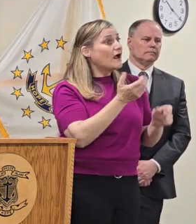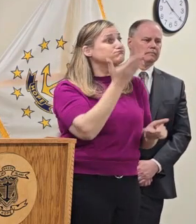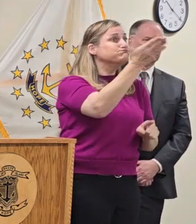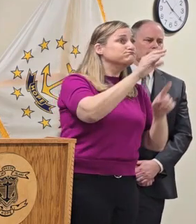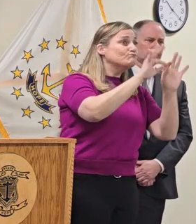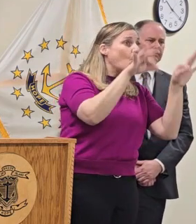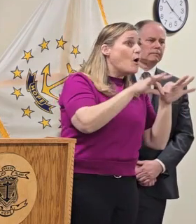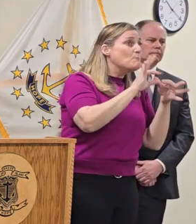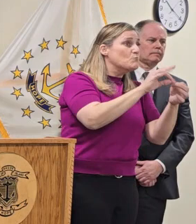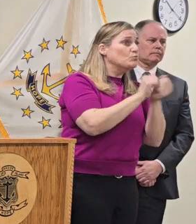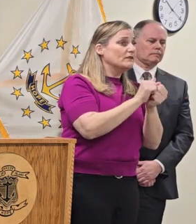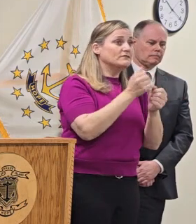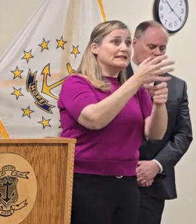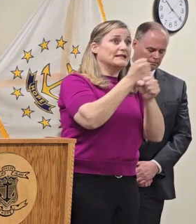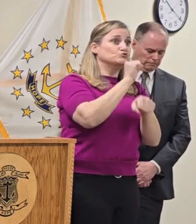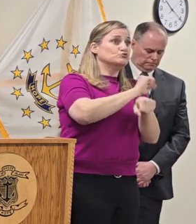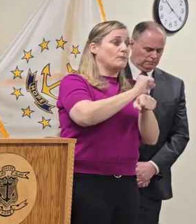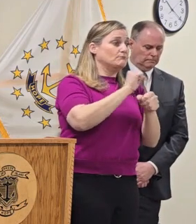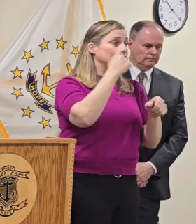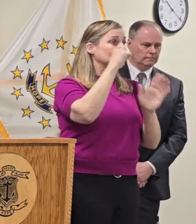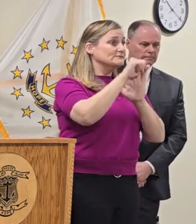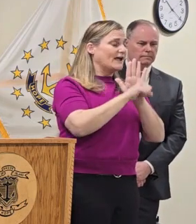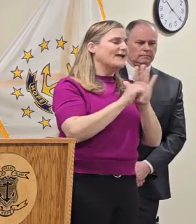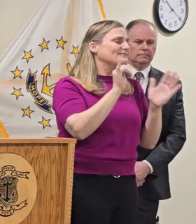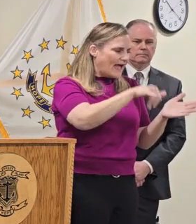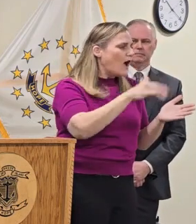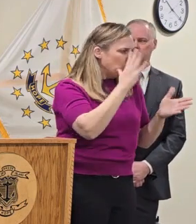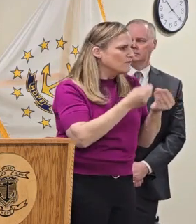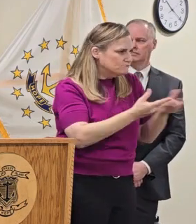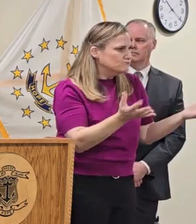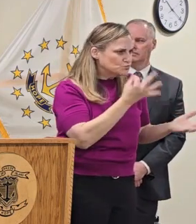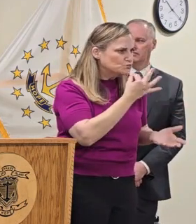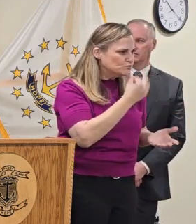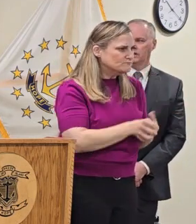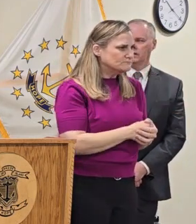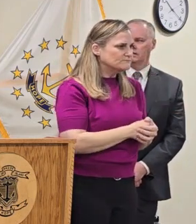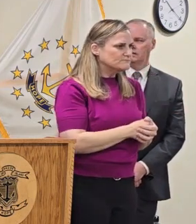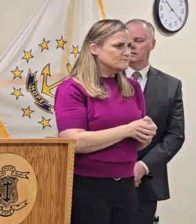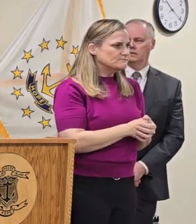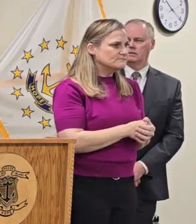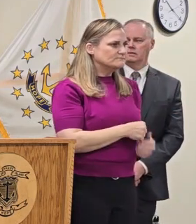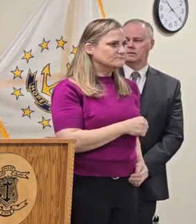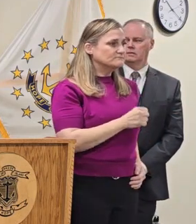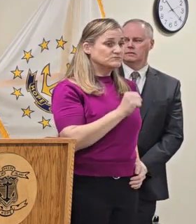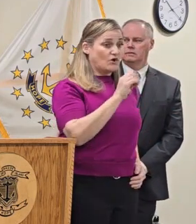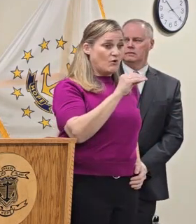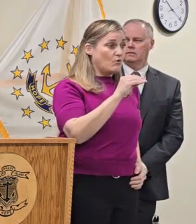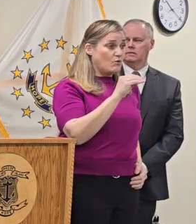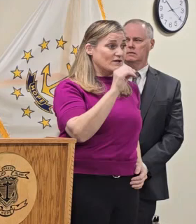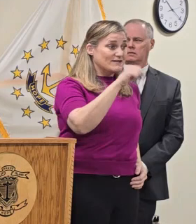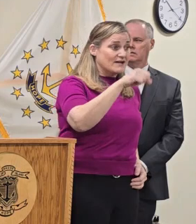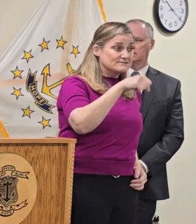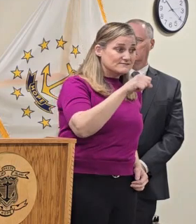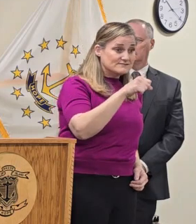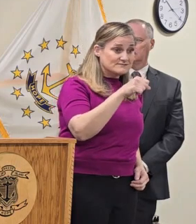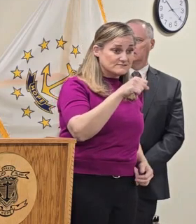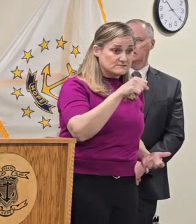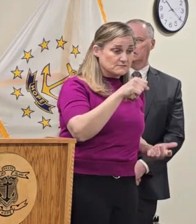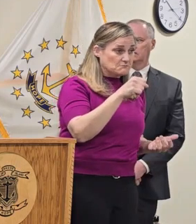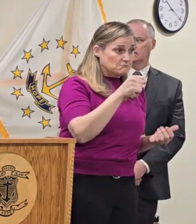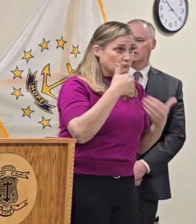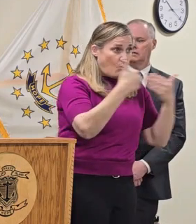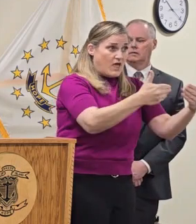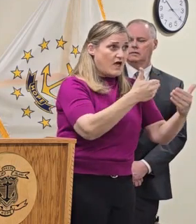and an accelerated strategy to get those things done. So yes, they're going to be working in their own area. We'll certainly